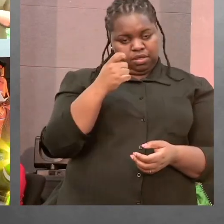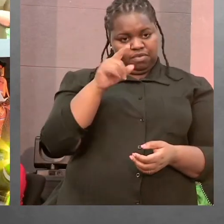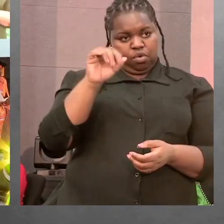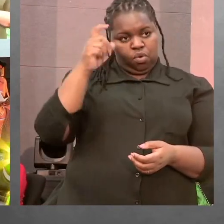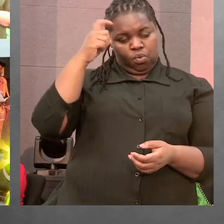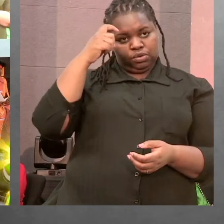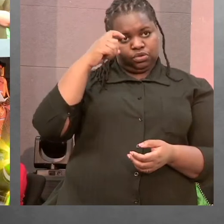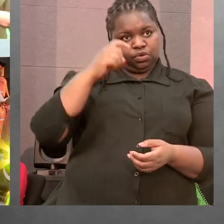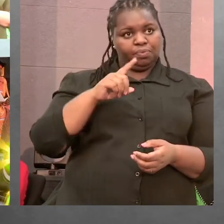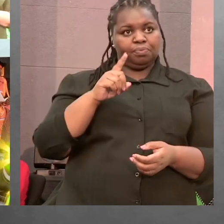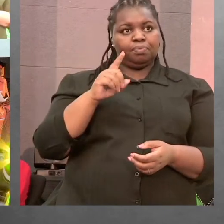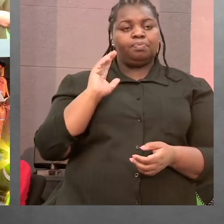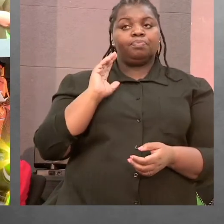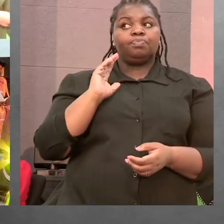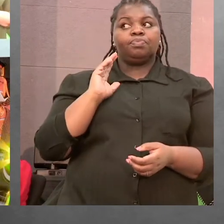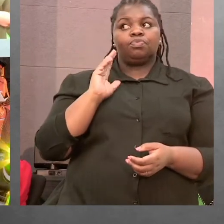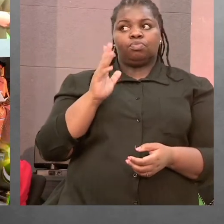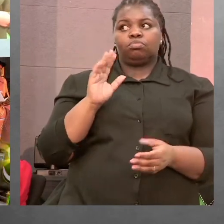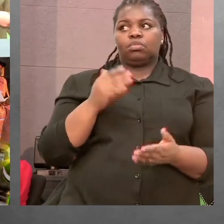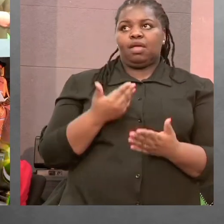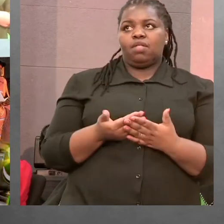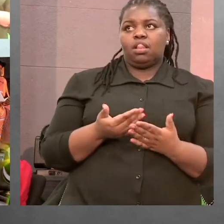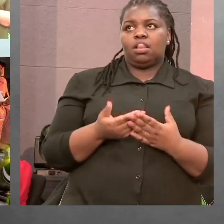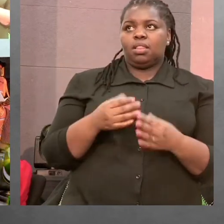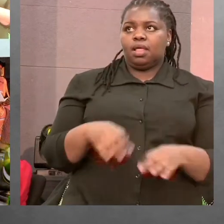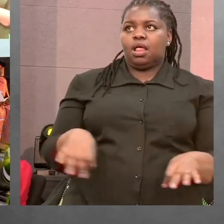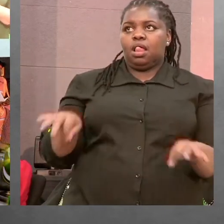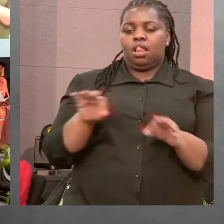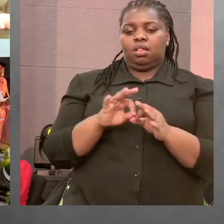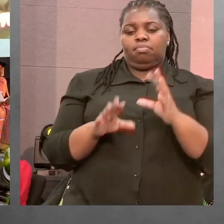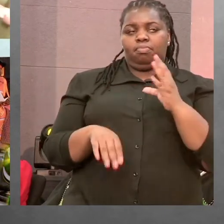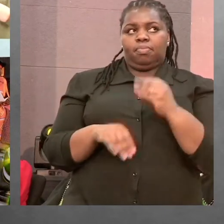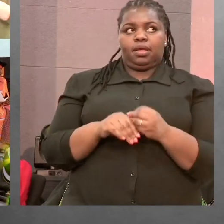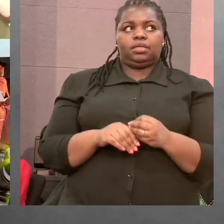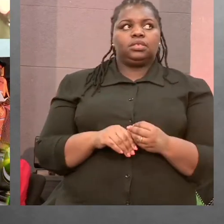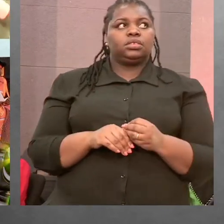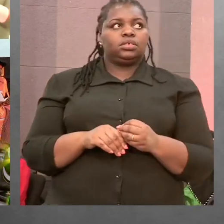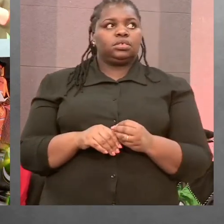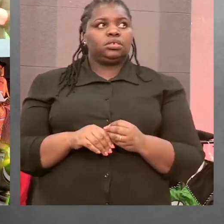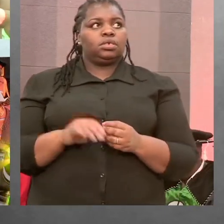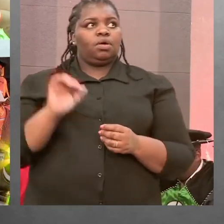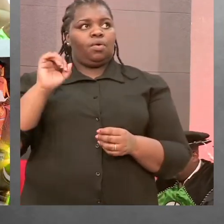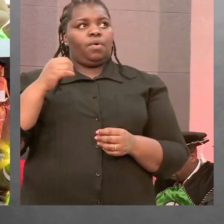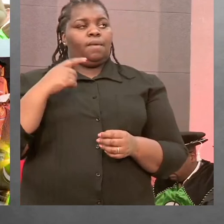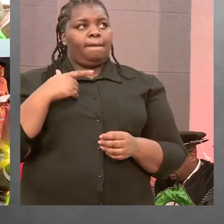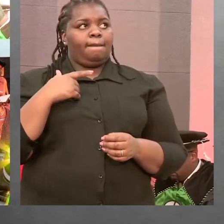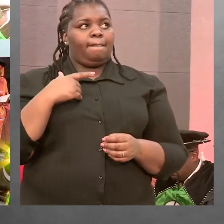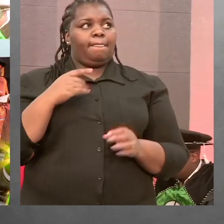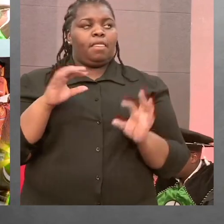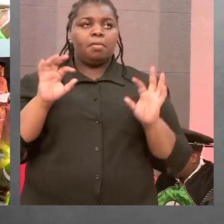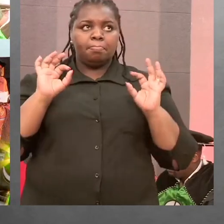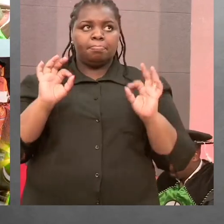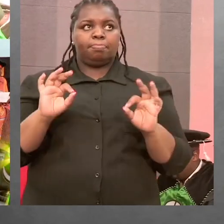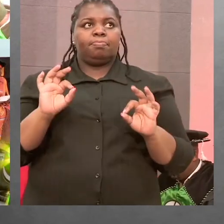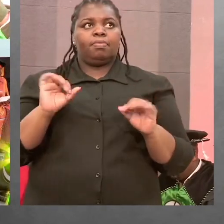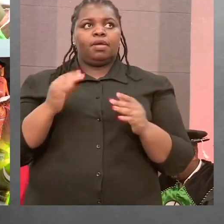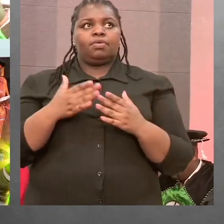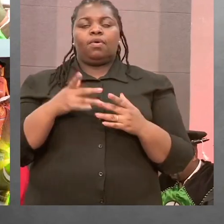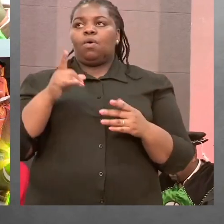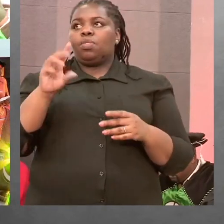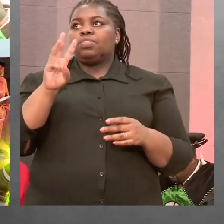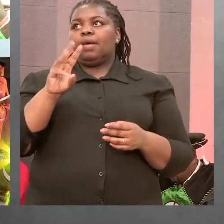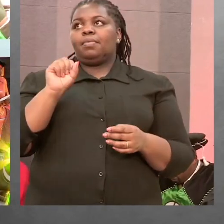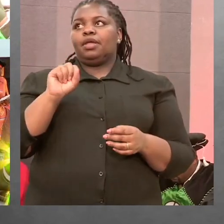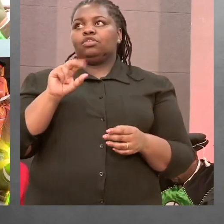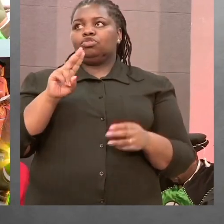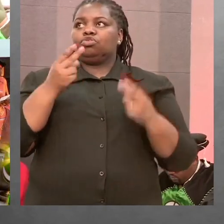wisdom is valuable towards the vision and visage and will contribute immensely to elevating the Walter